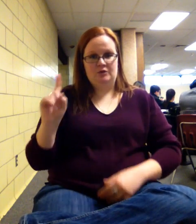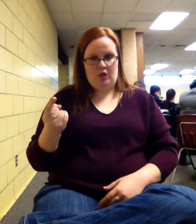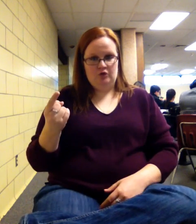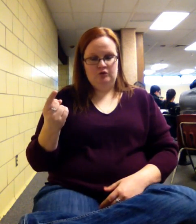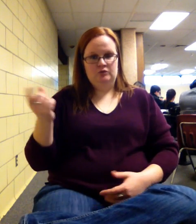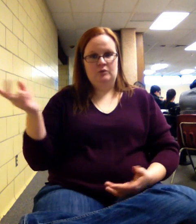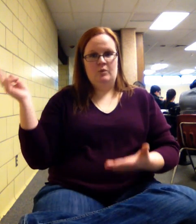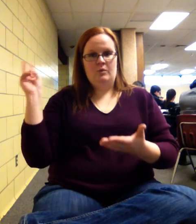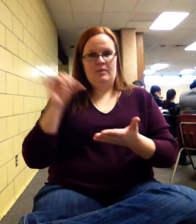term discounting means.